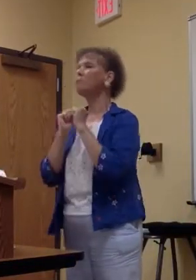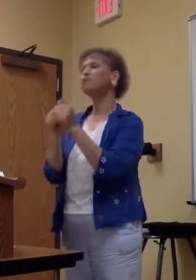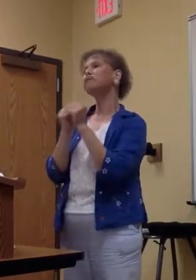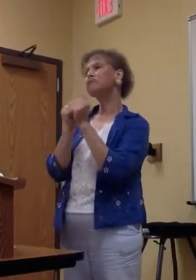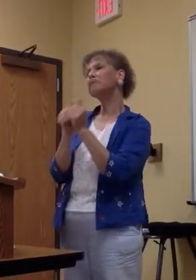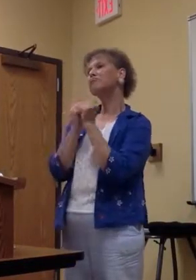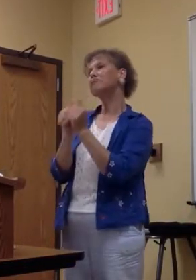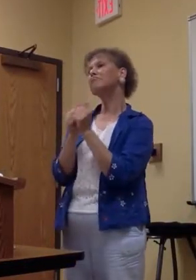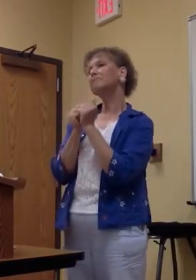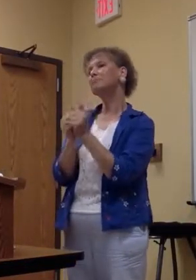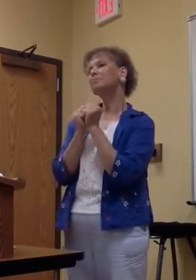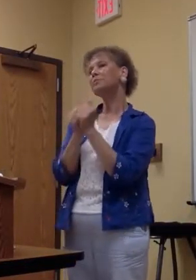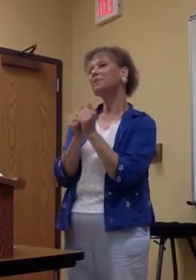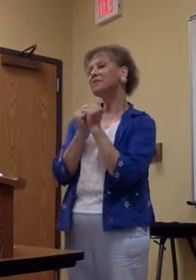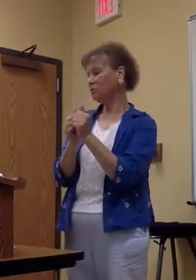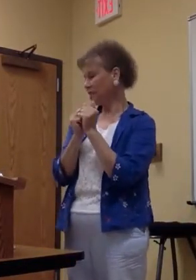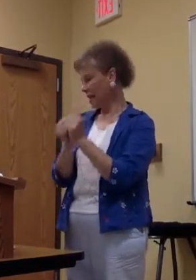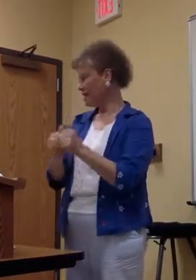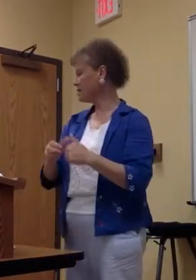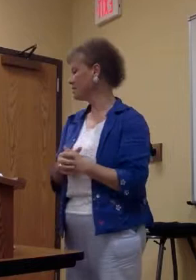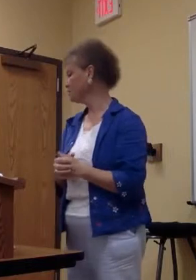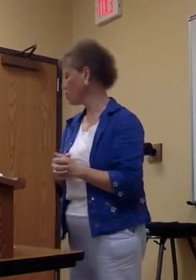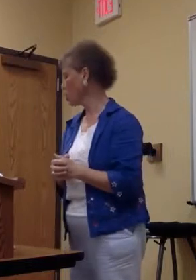To date, to go with, go steady.